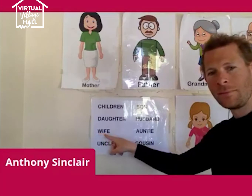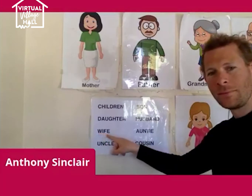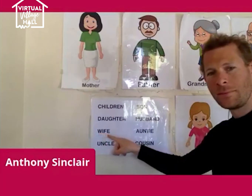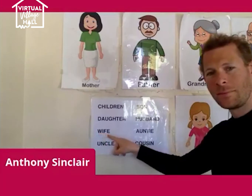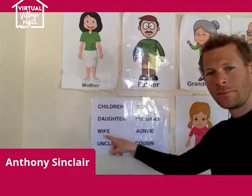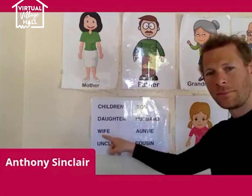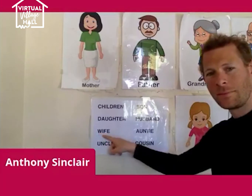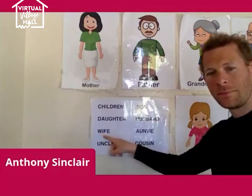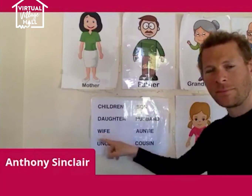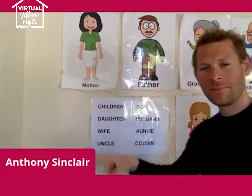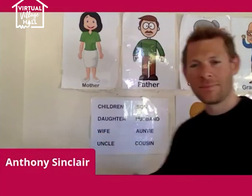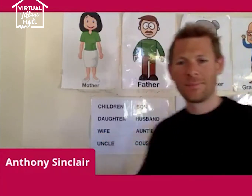Wife.